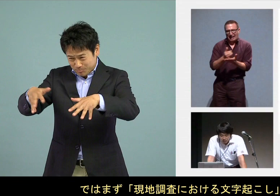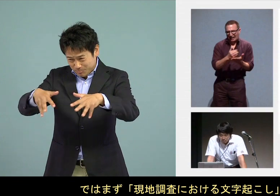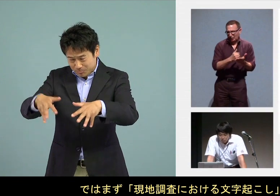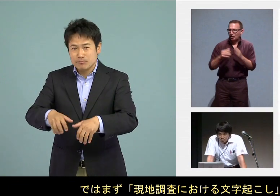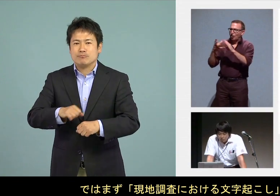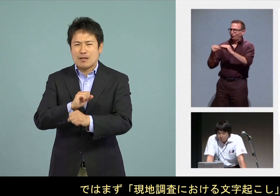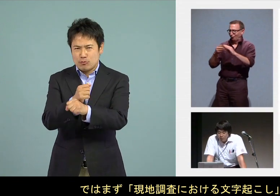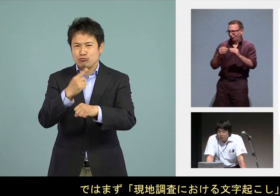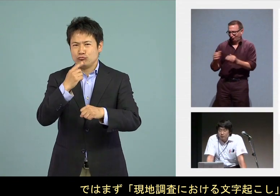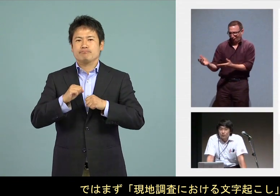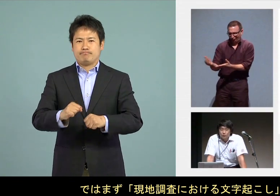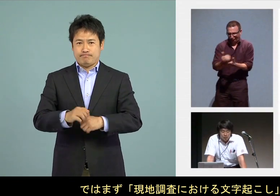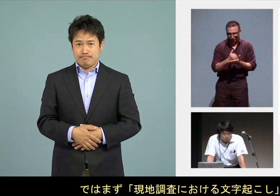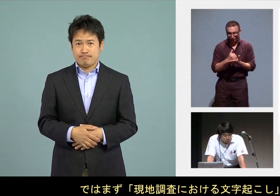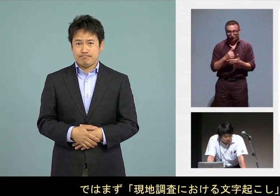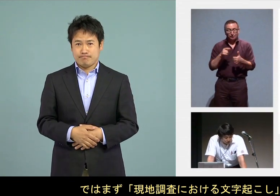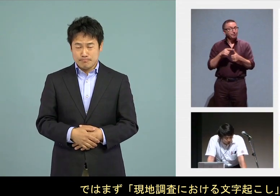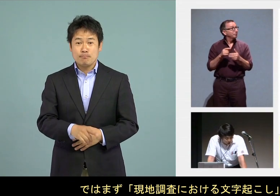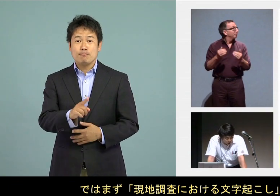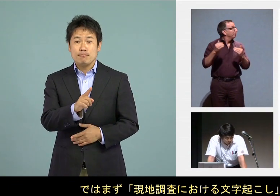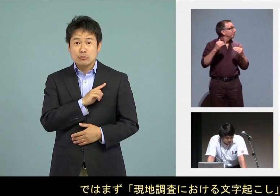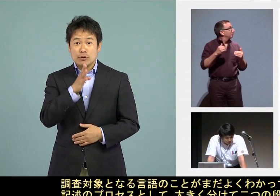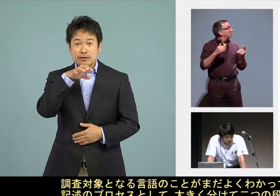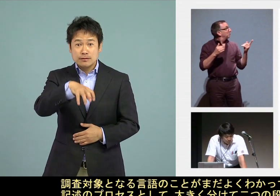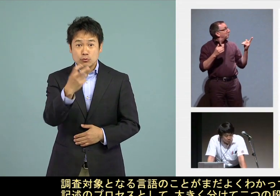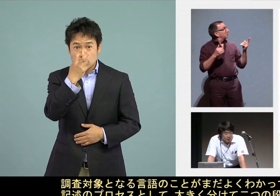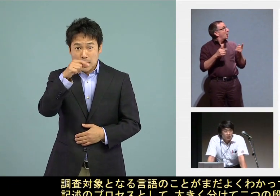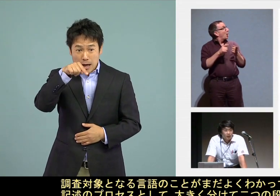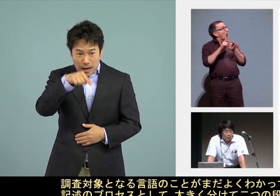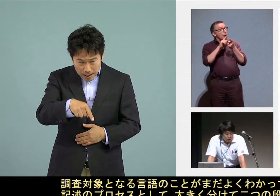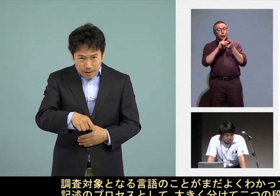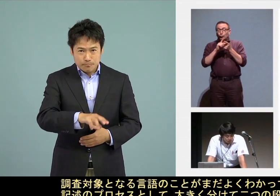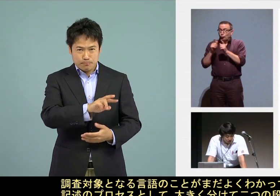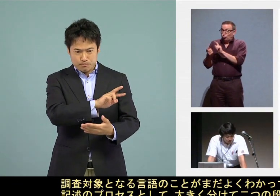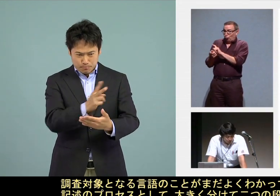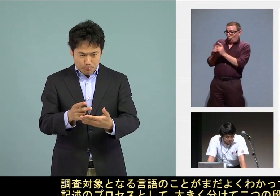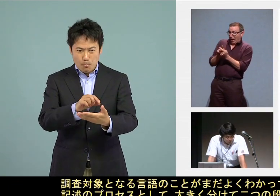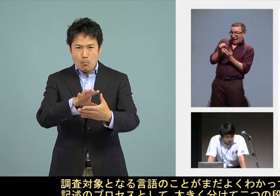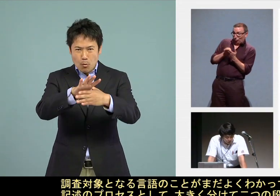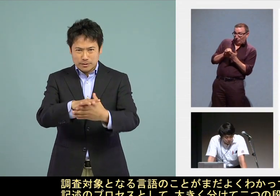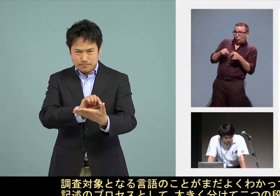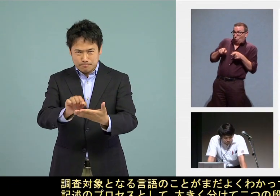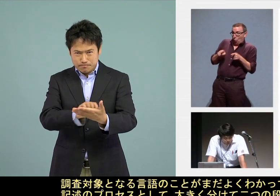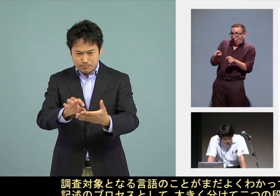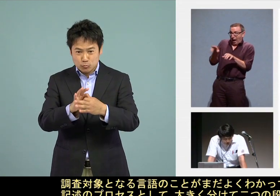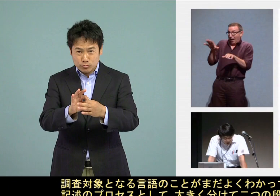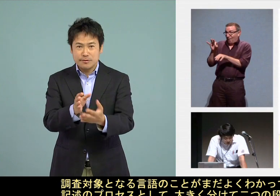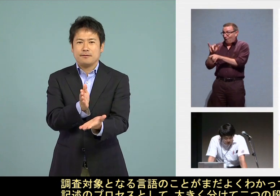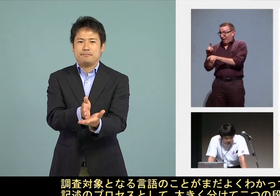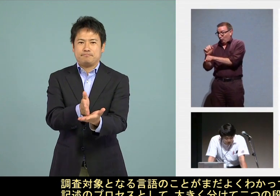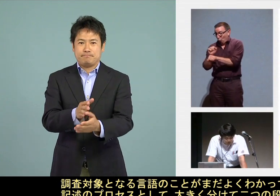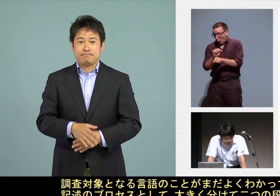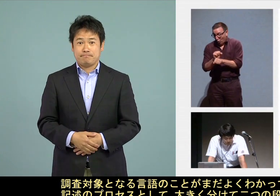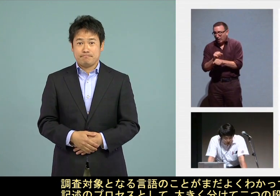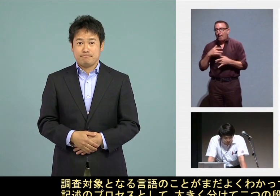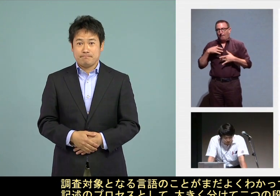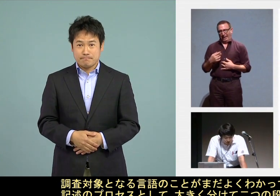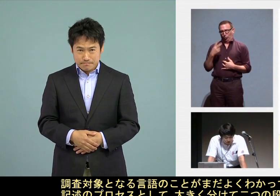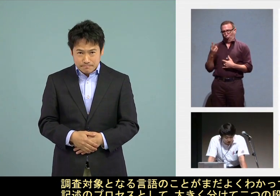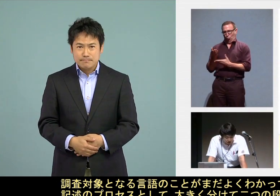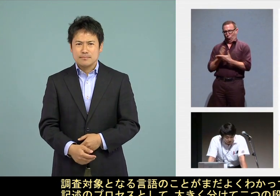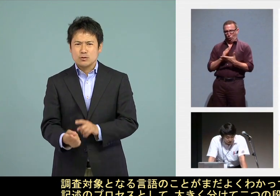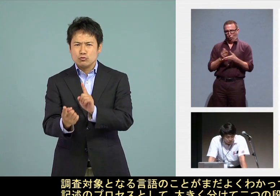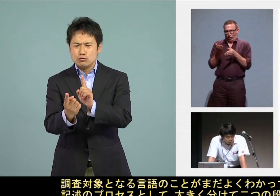Okay, transcription in the fieldwork. Roughly speaking, we will go through two stages